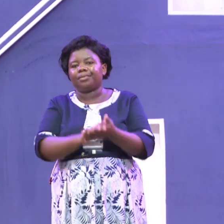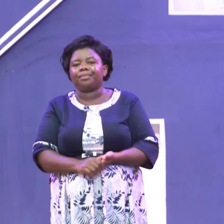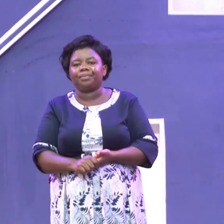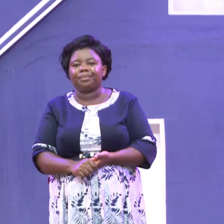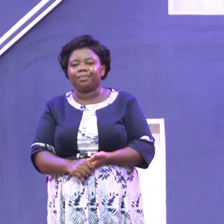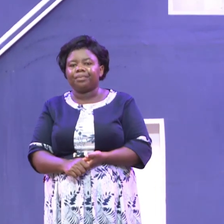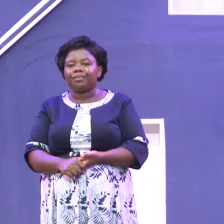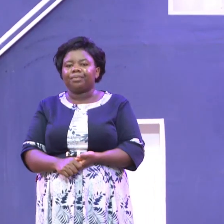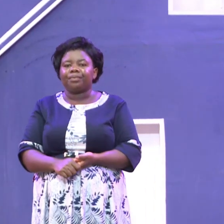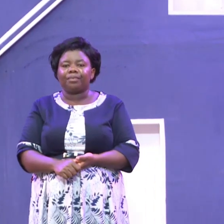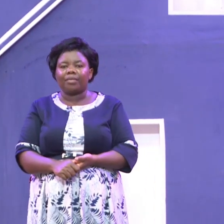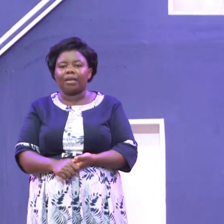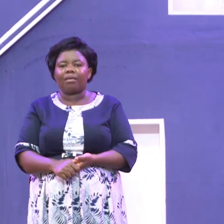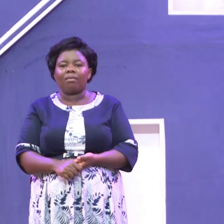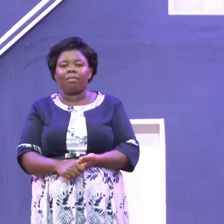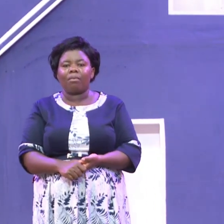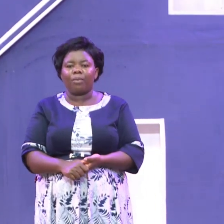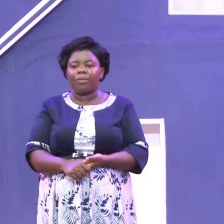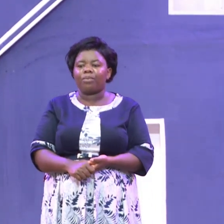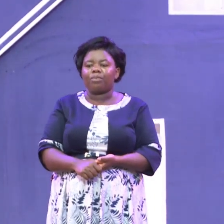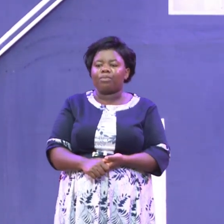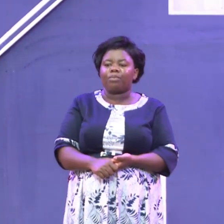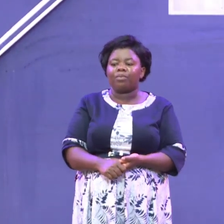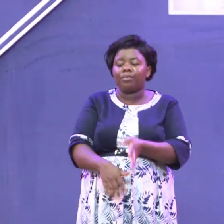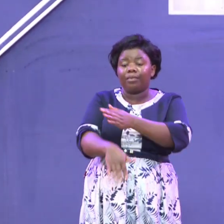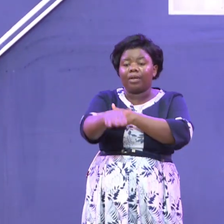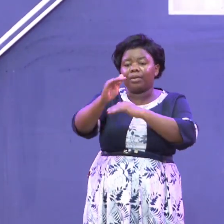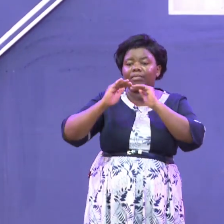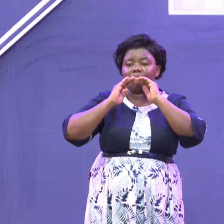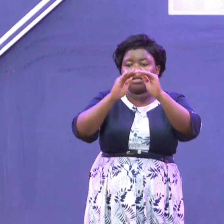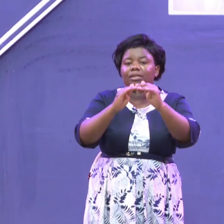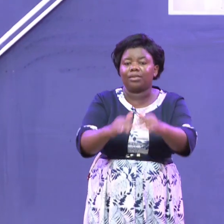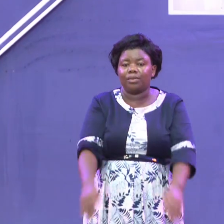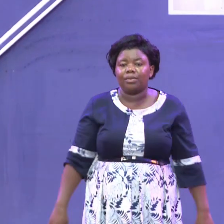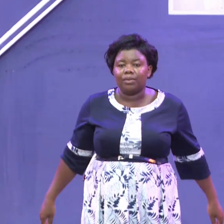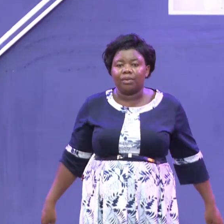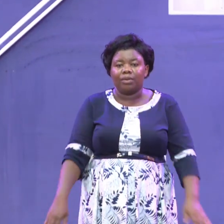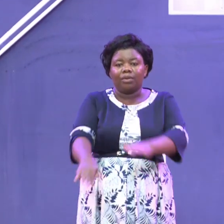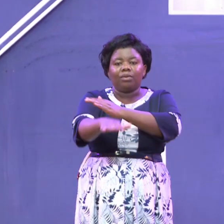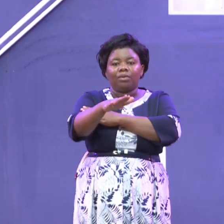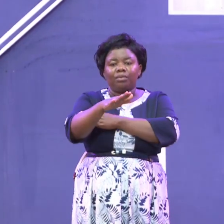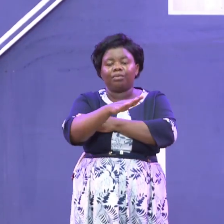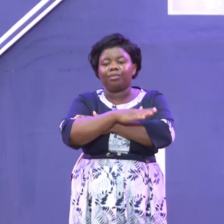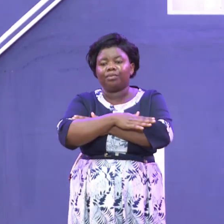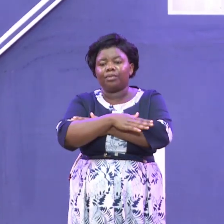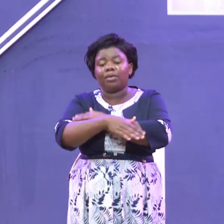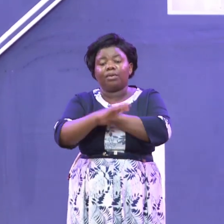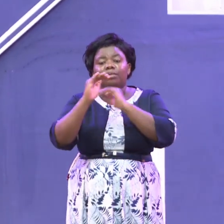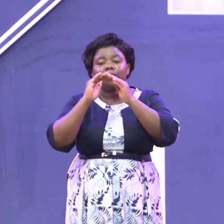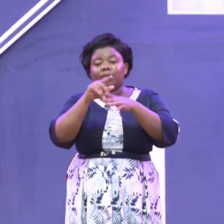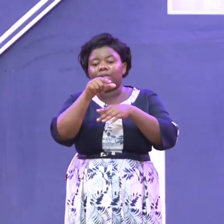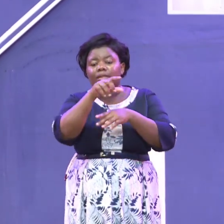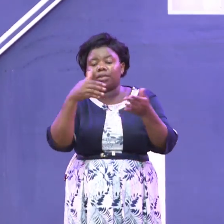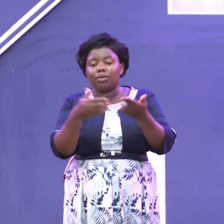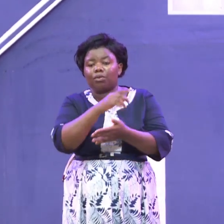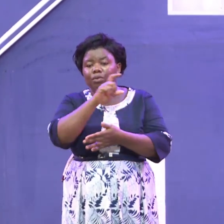basaba gugenda kugoberera mukama bawe omukisa Katonda abalabye ekisa wiiki eno empya gye